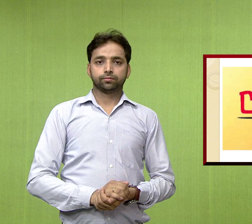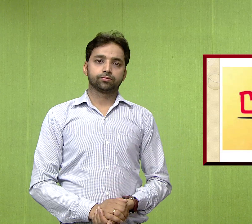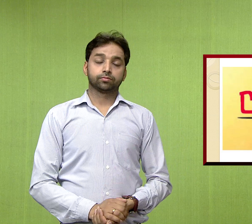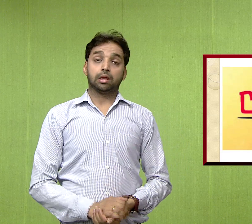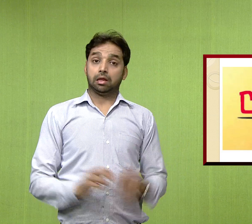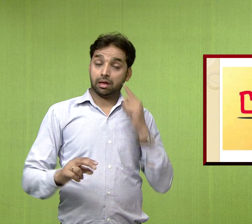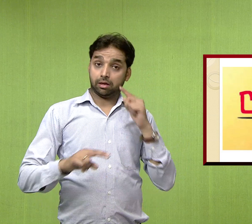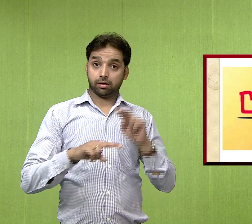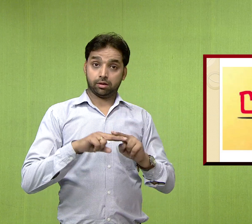In fact,